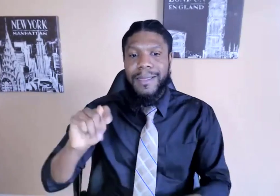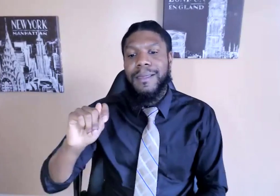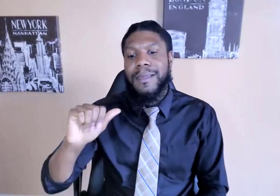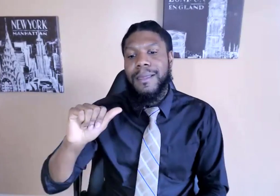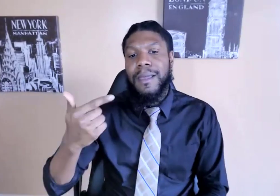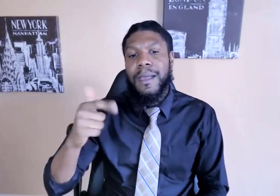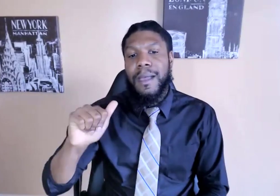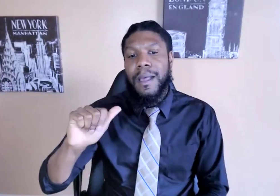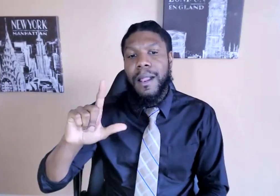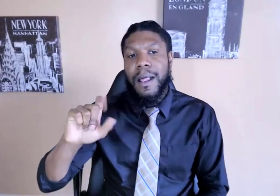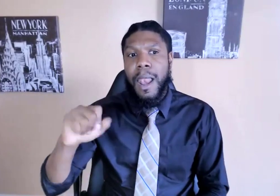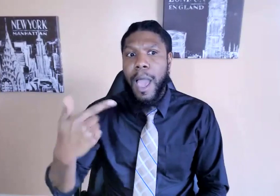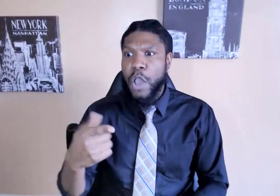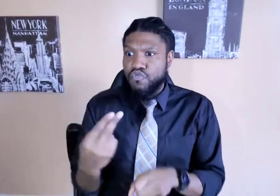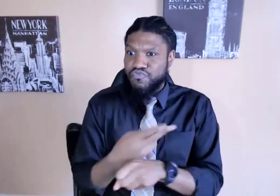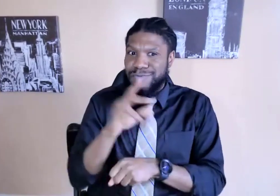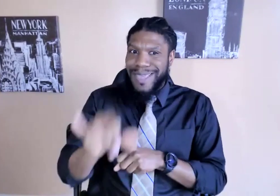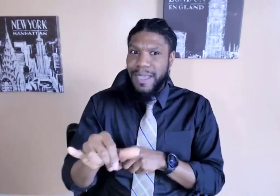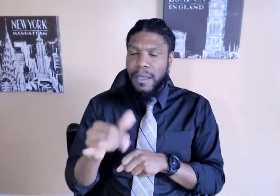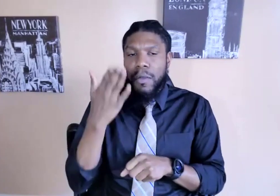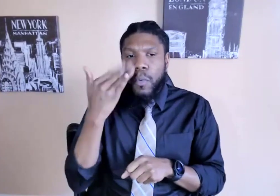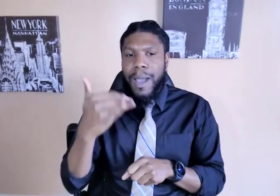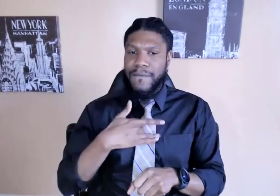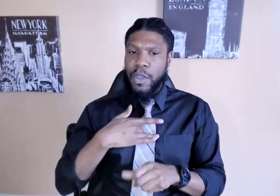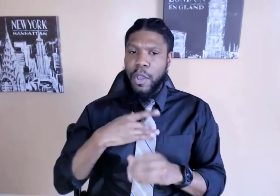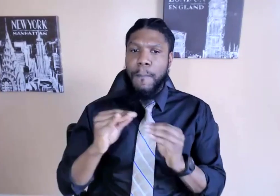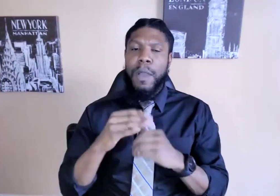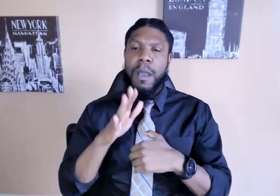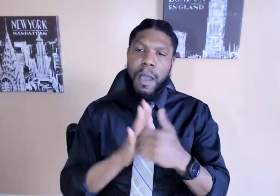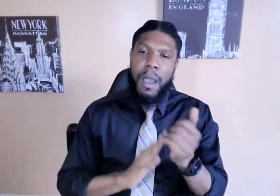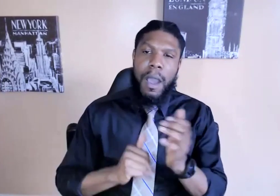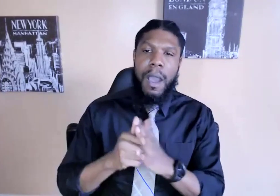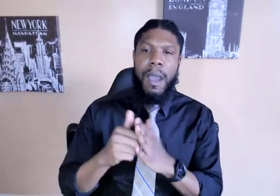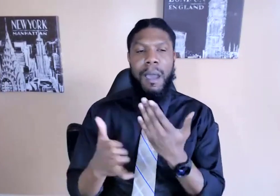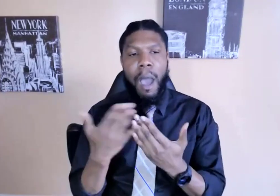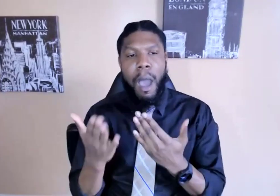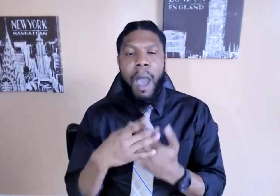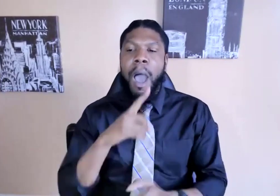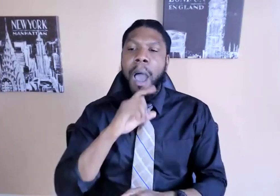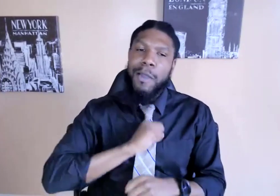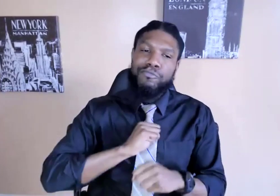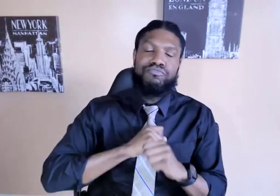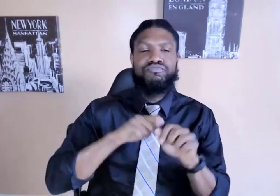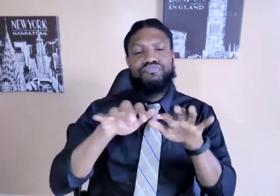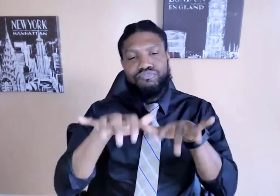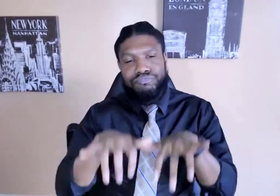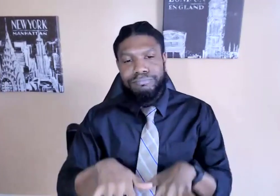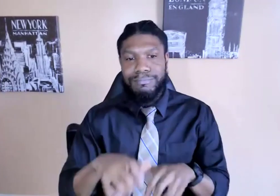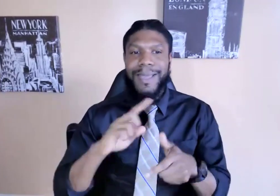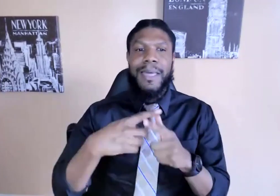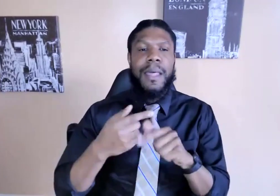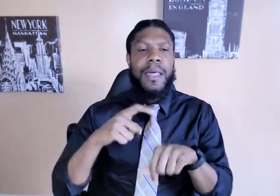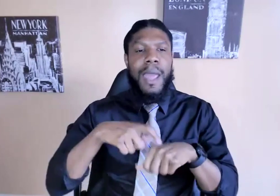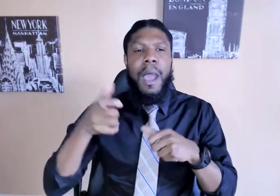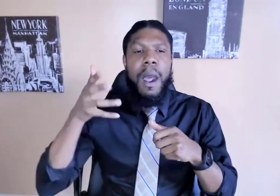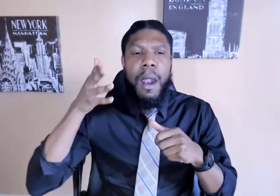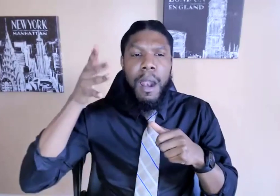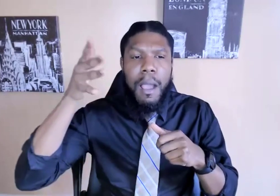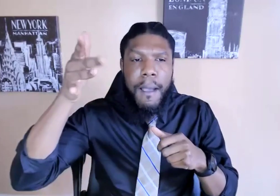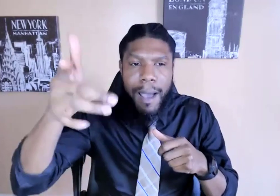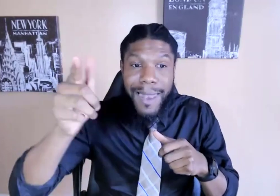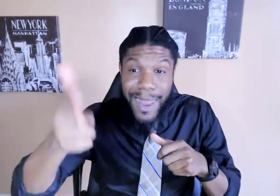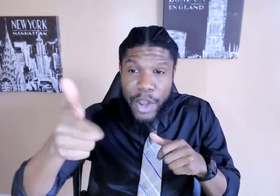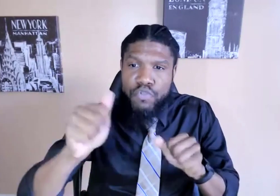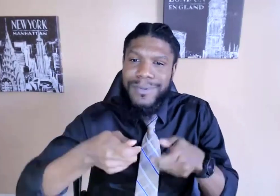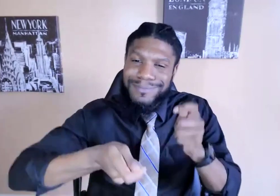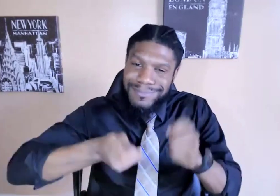that is going to feel more comfortable. You can go back and reconsider and revise later. But, we talk with our